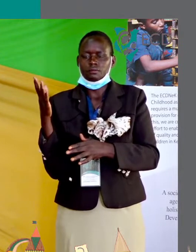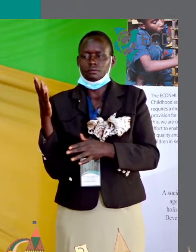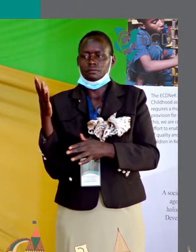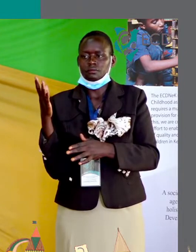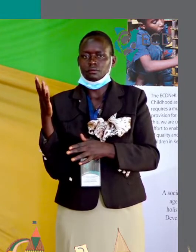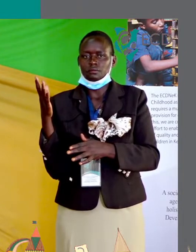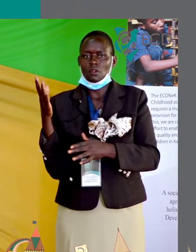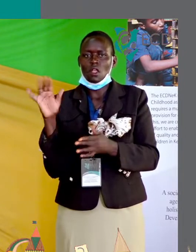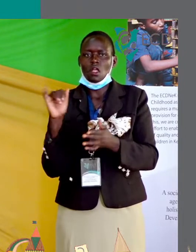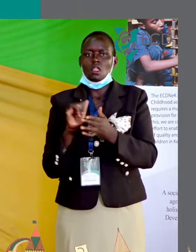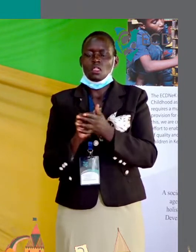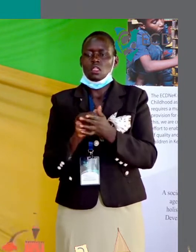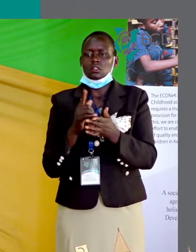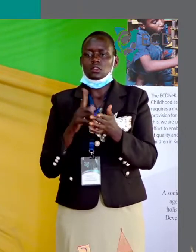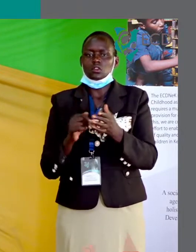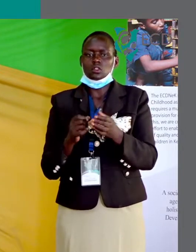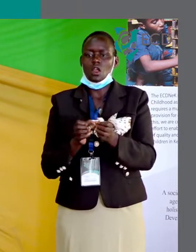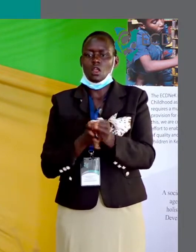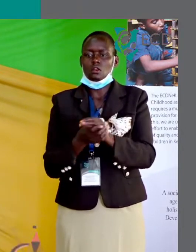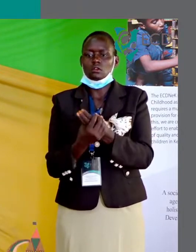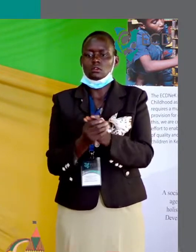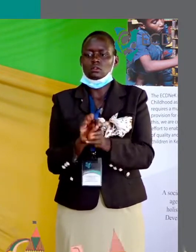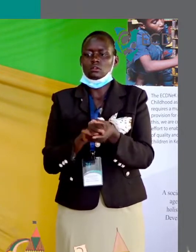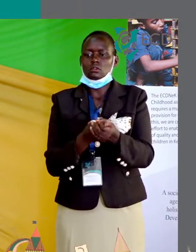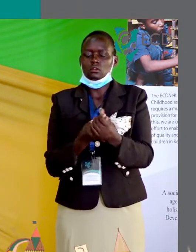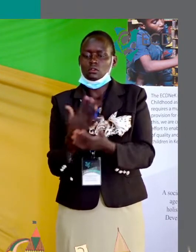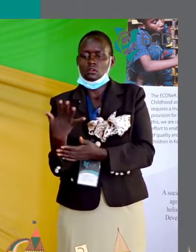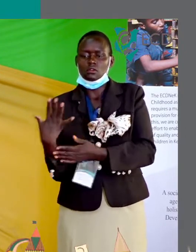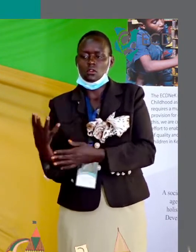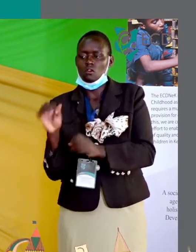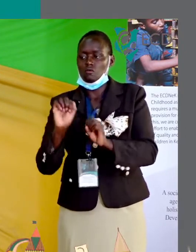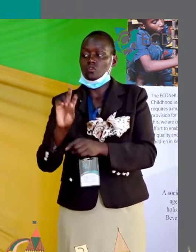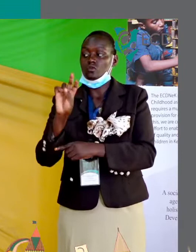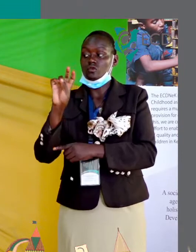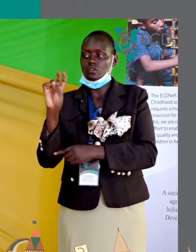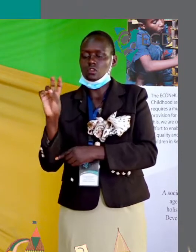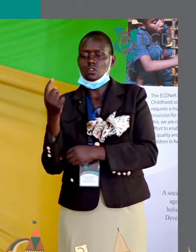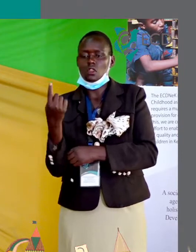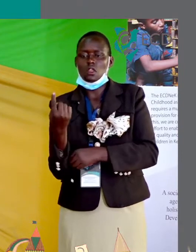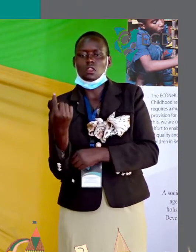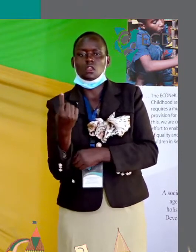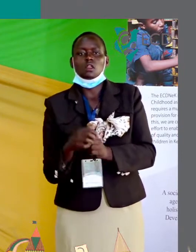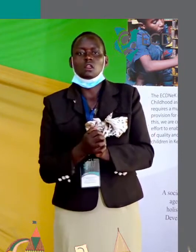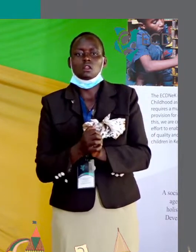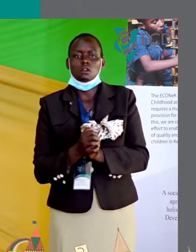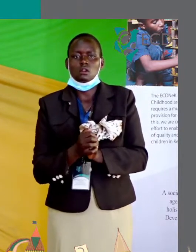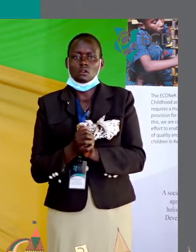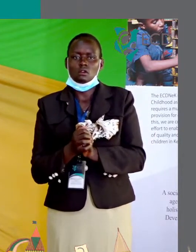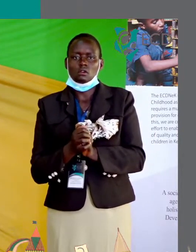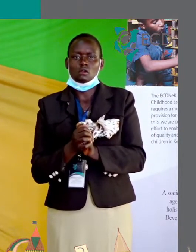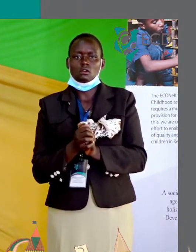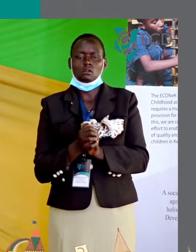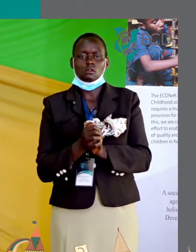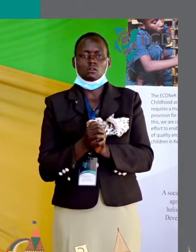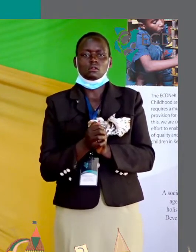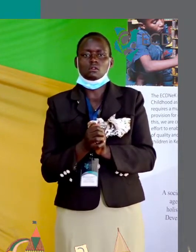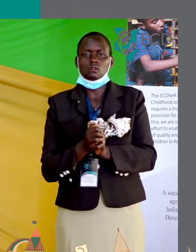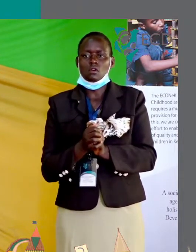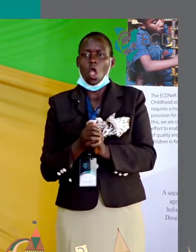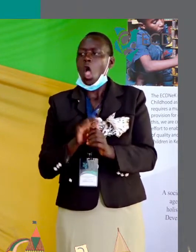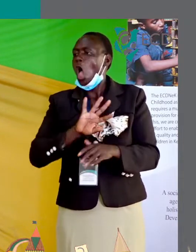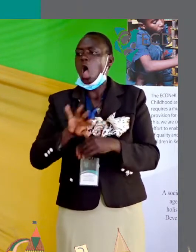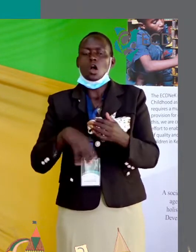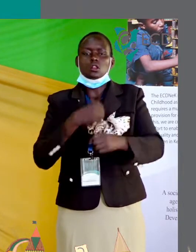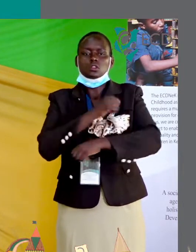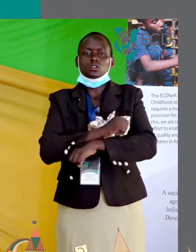that is the provision of hand washing materials. You can check on next. And all the schools,